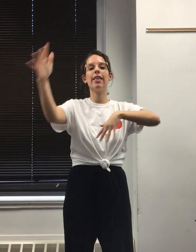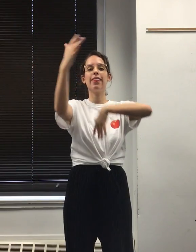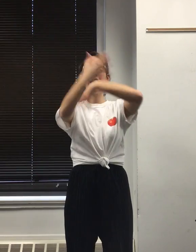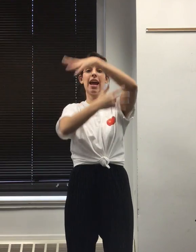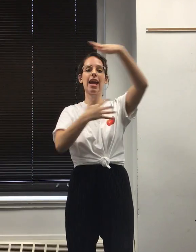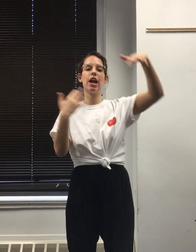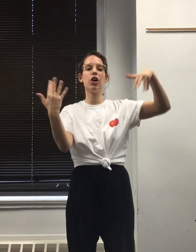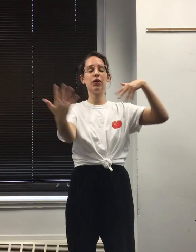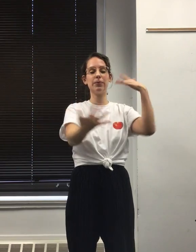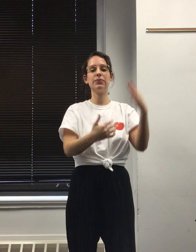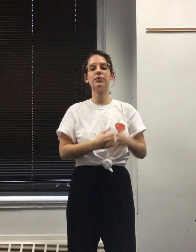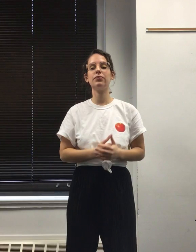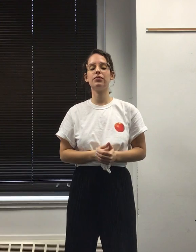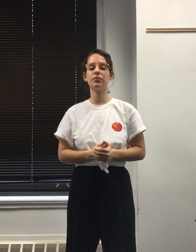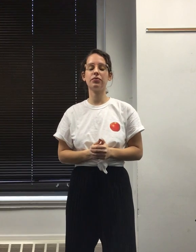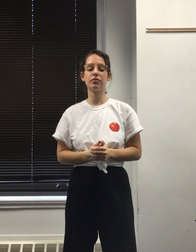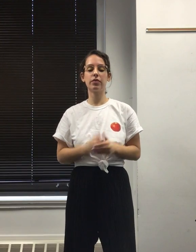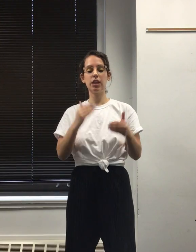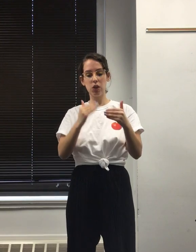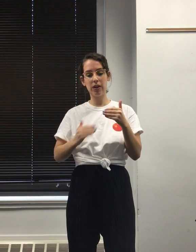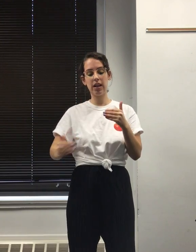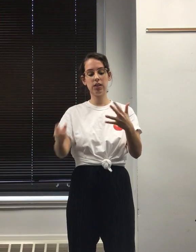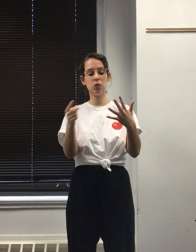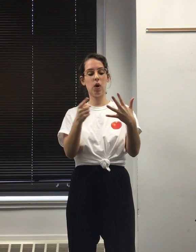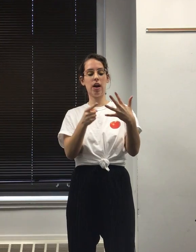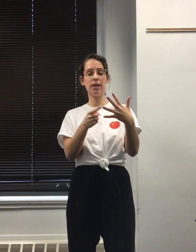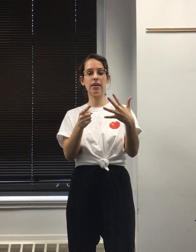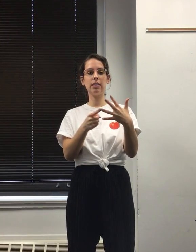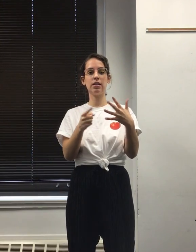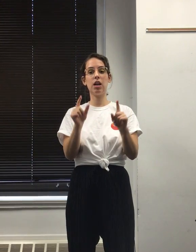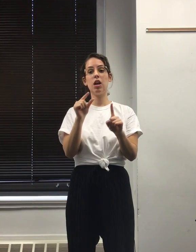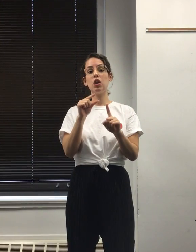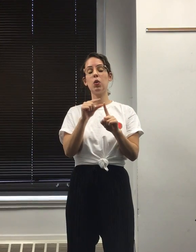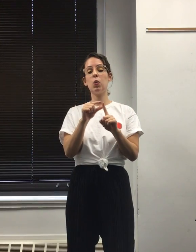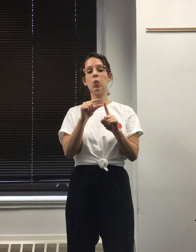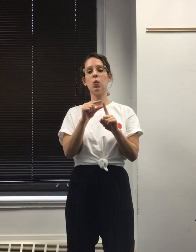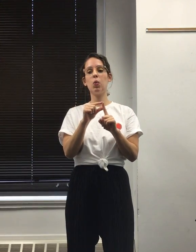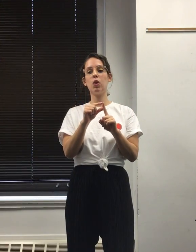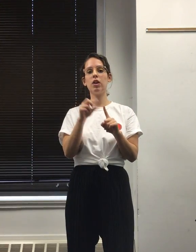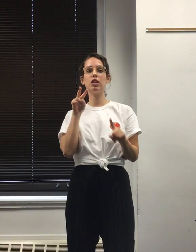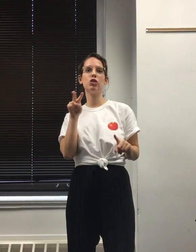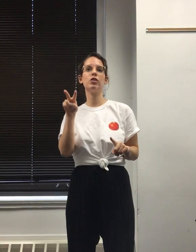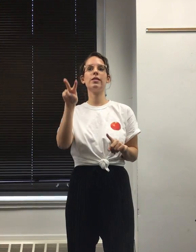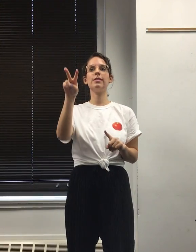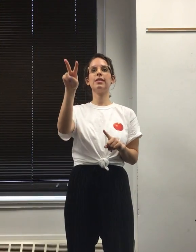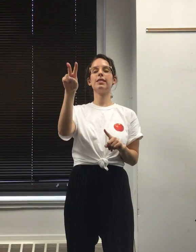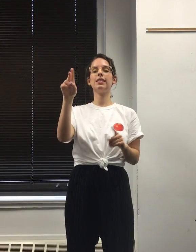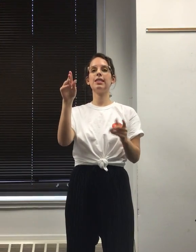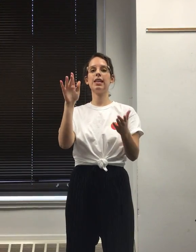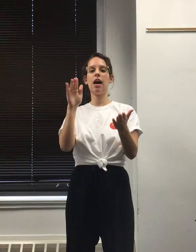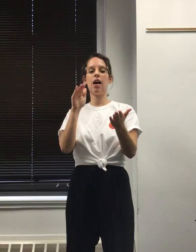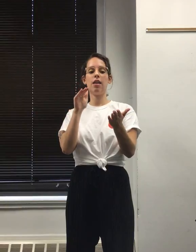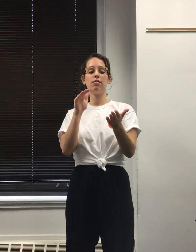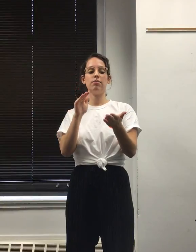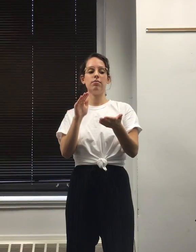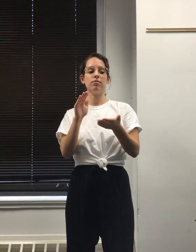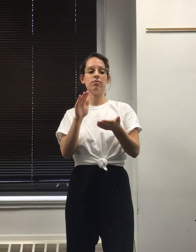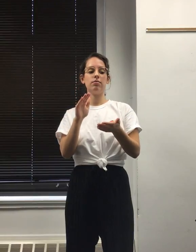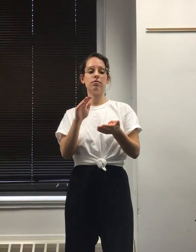Next one. Term that you should see on the news or hear on a regular